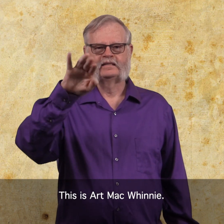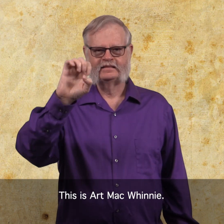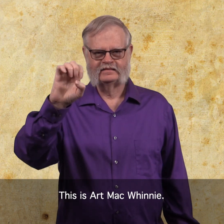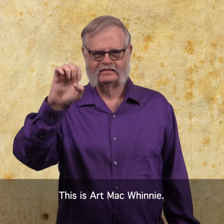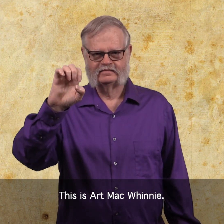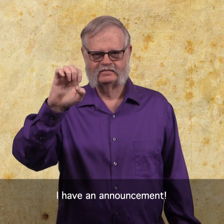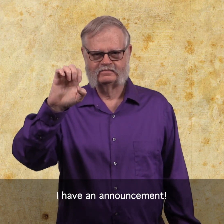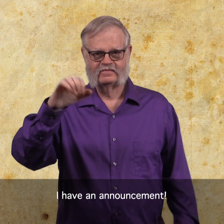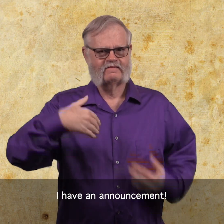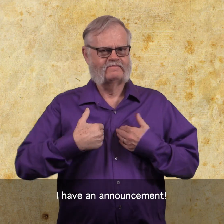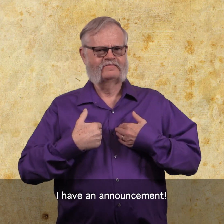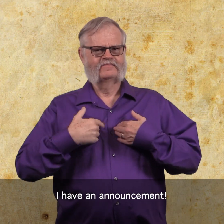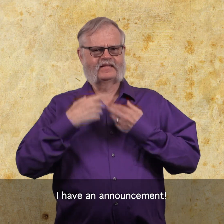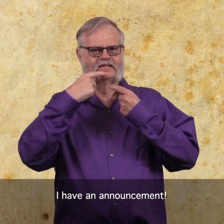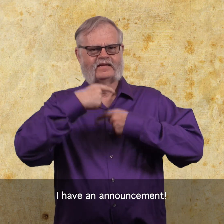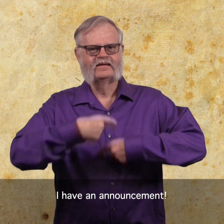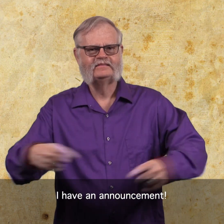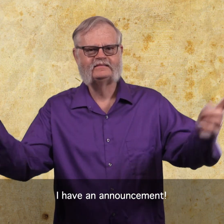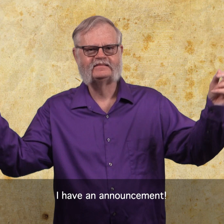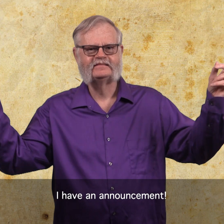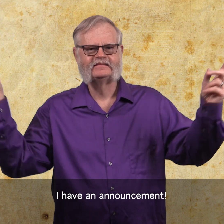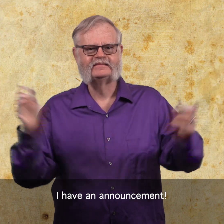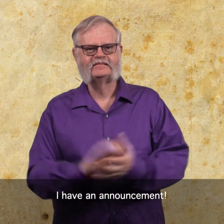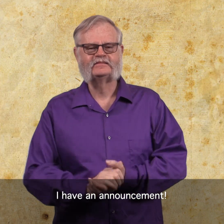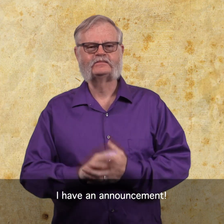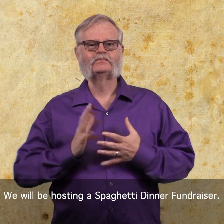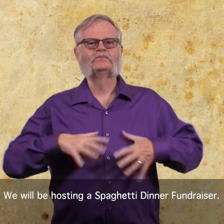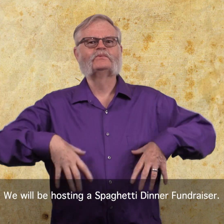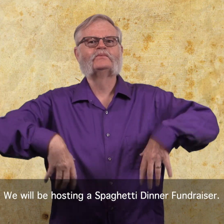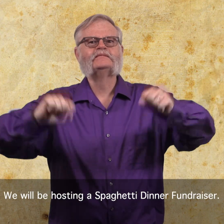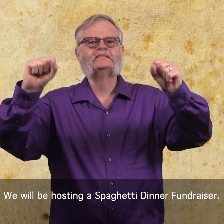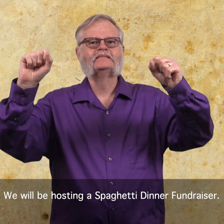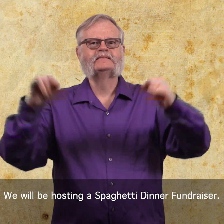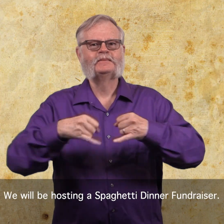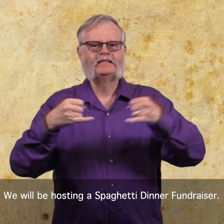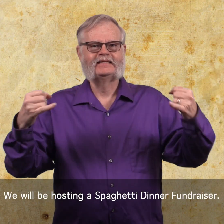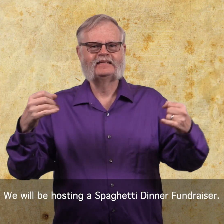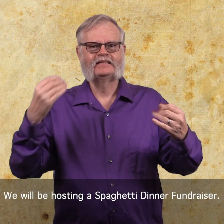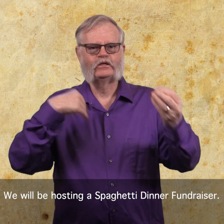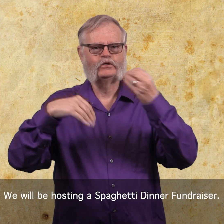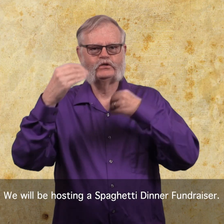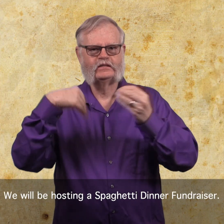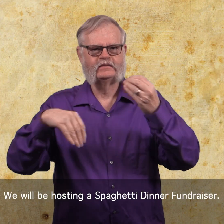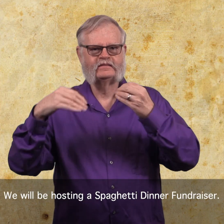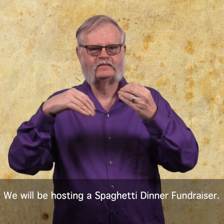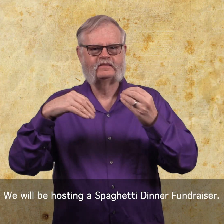I have an announcement. We will be hosting a spaghetti dinner fundraiser.